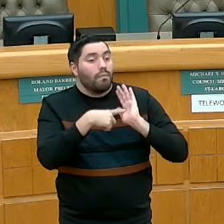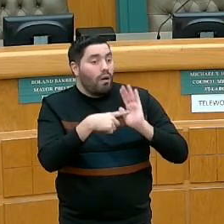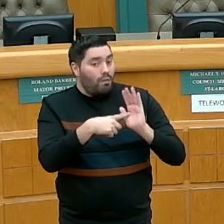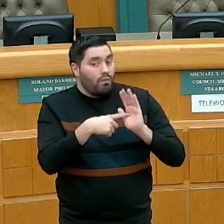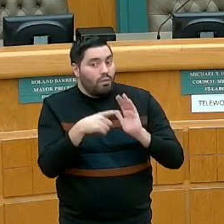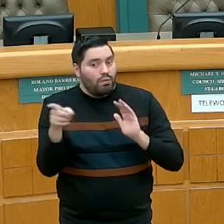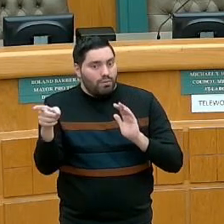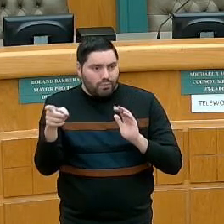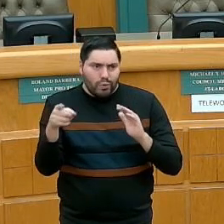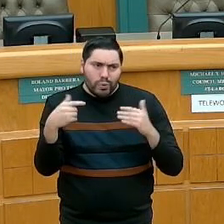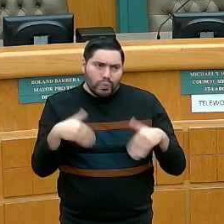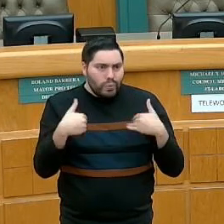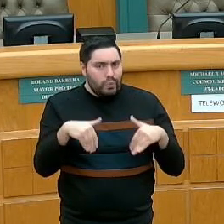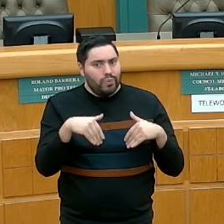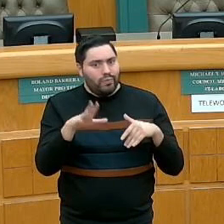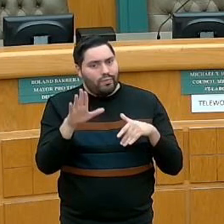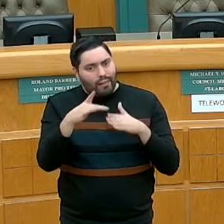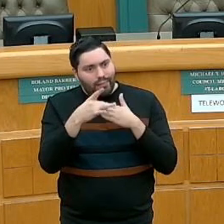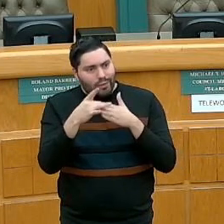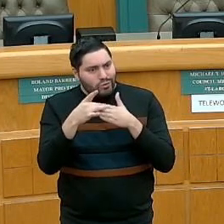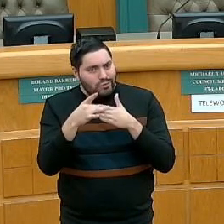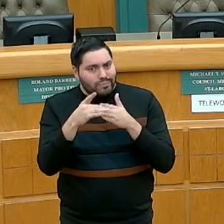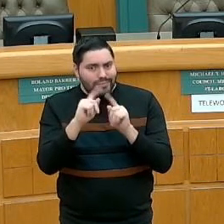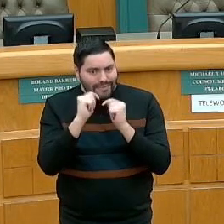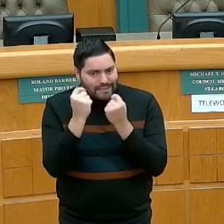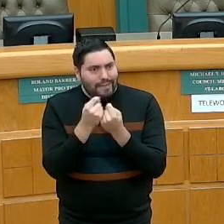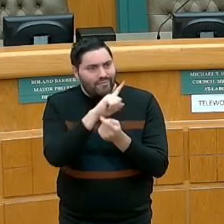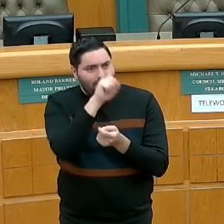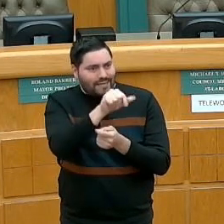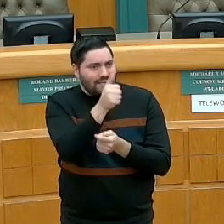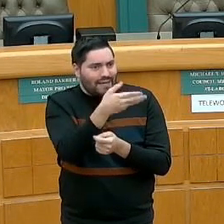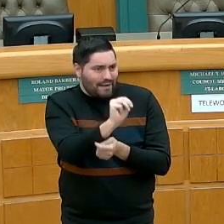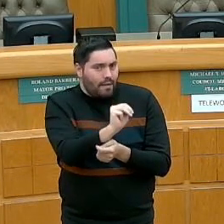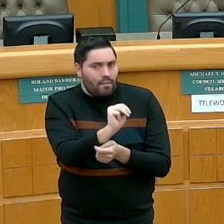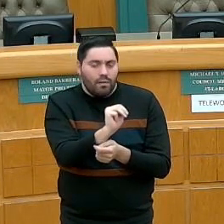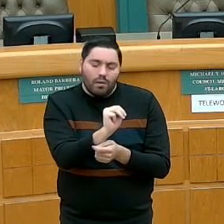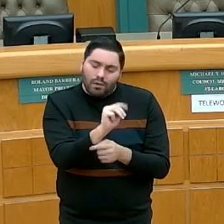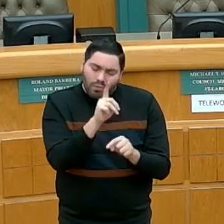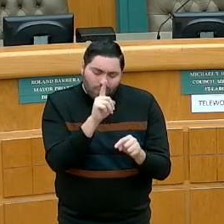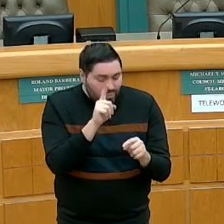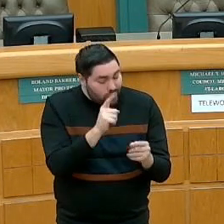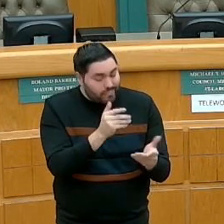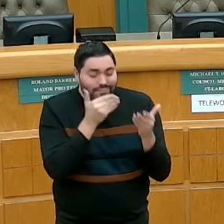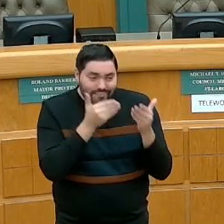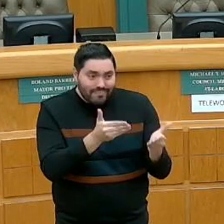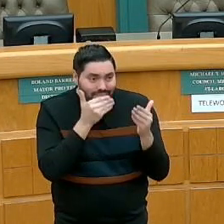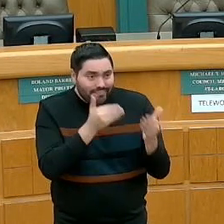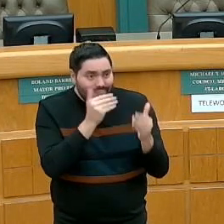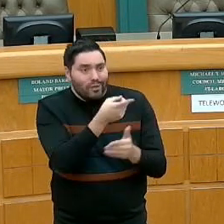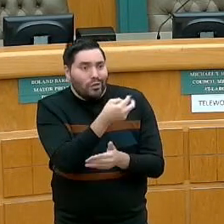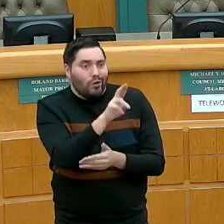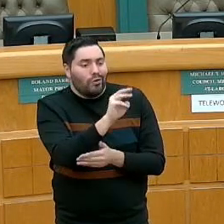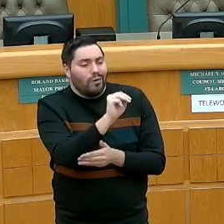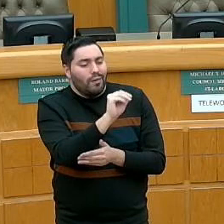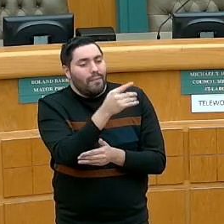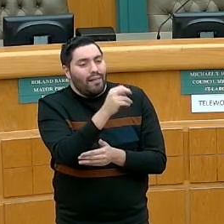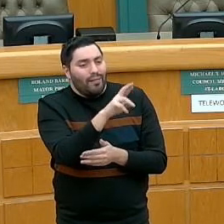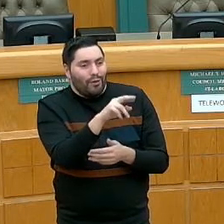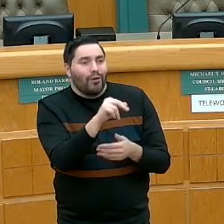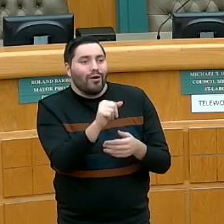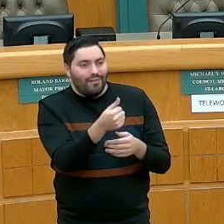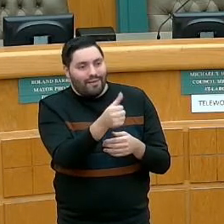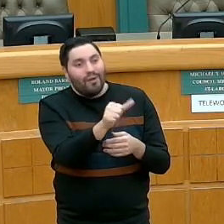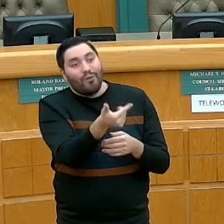the excellent leadership from Texas A&M. We can't thank Dr. Miller enough, and those 3